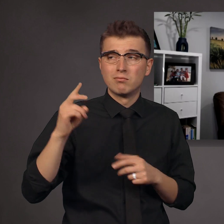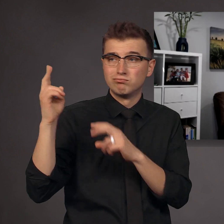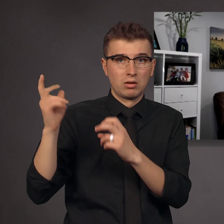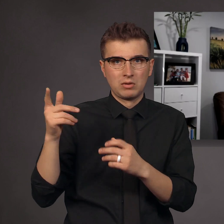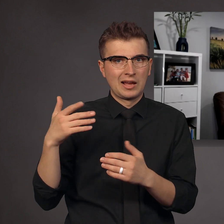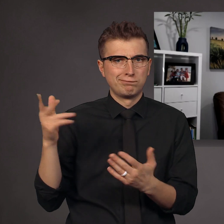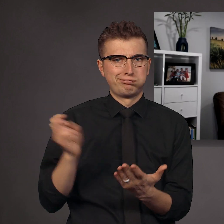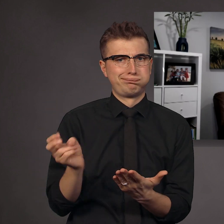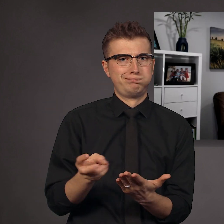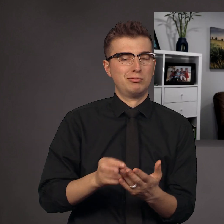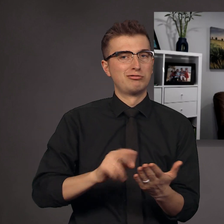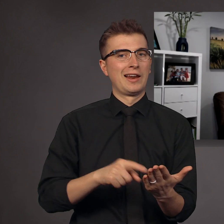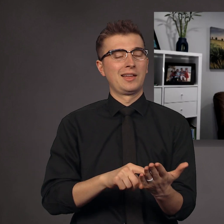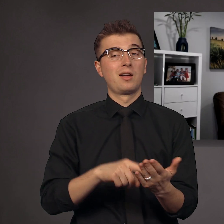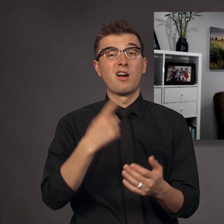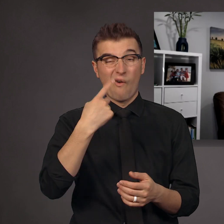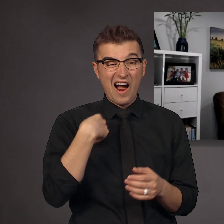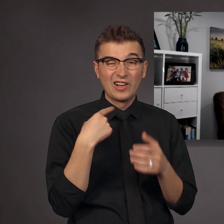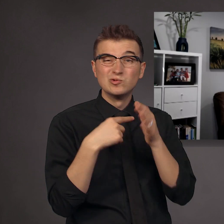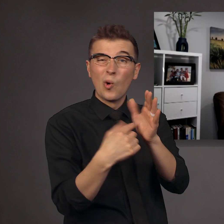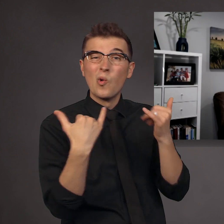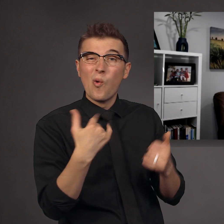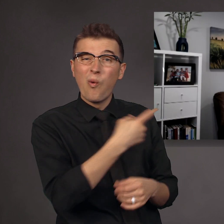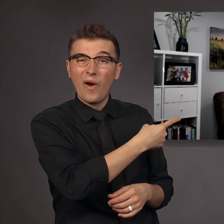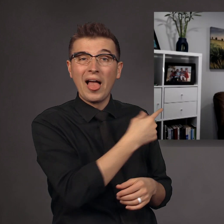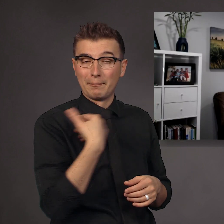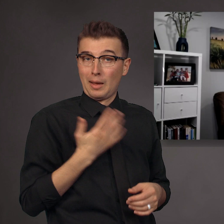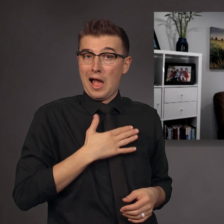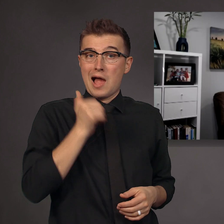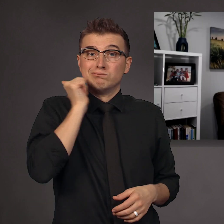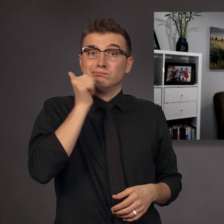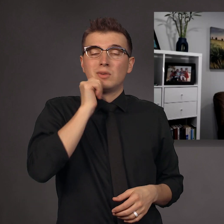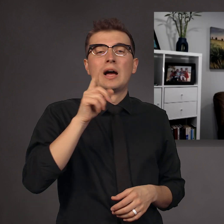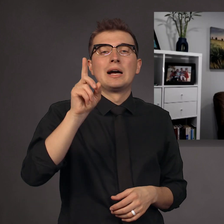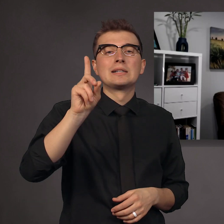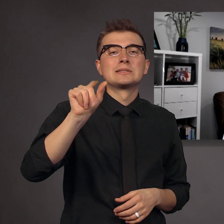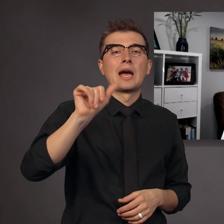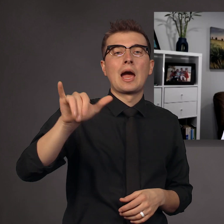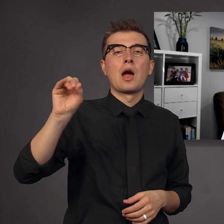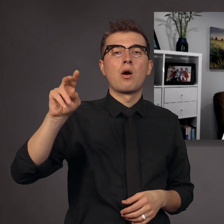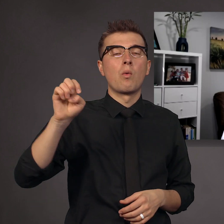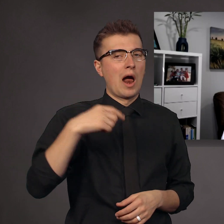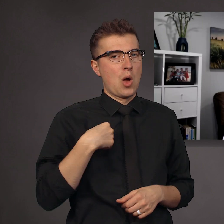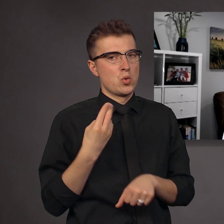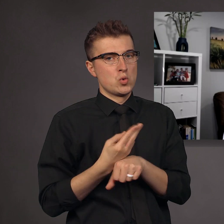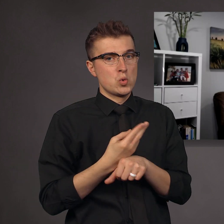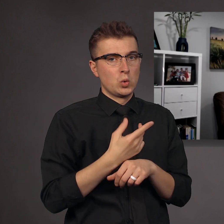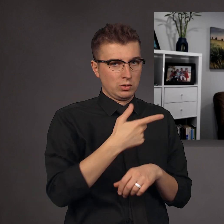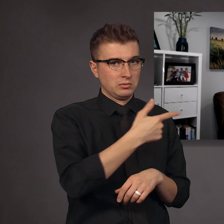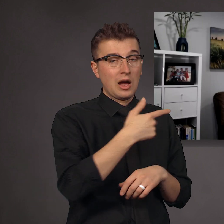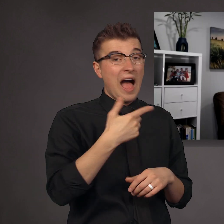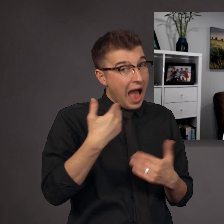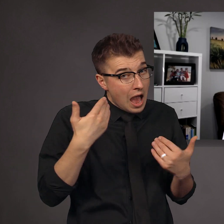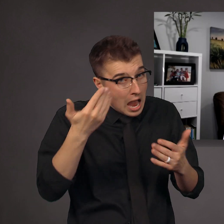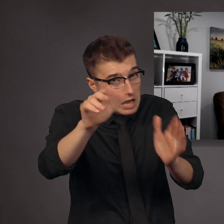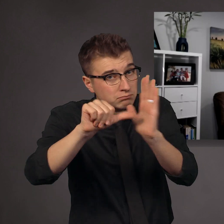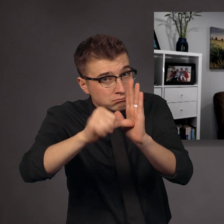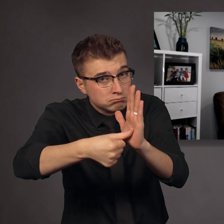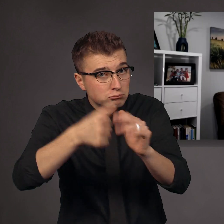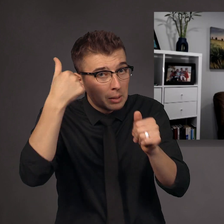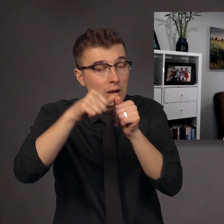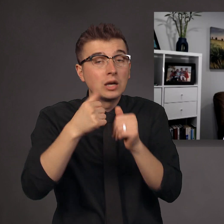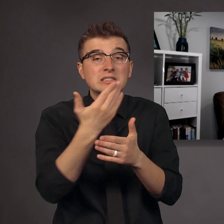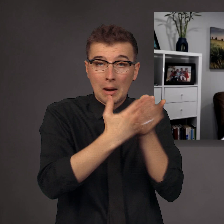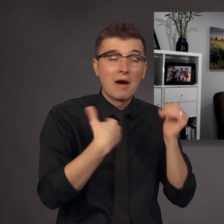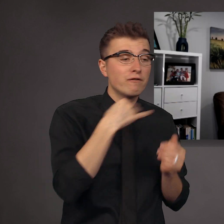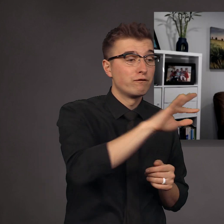that I demonstrated today and the one that I use on a daily basis is Day One. Again, free version and a paid version. Once you get into this,